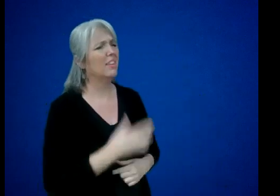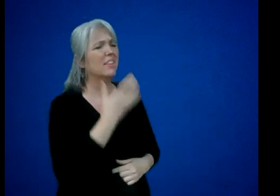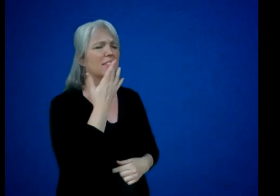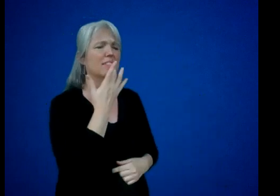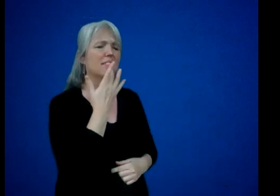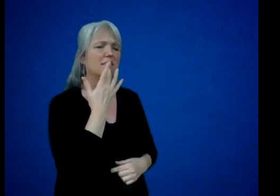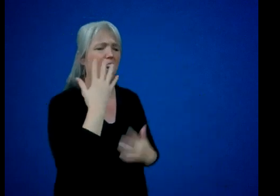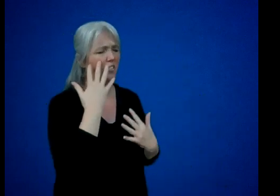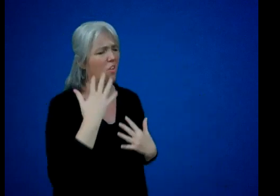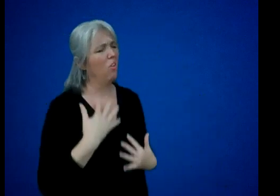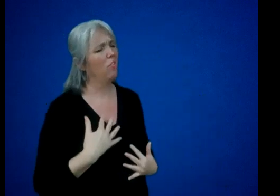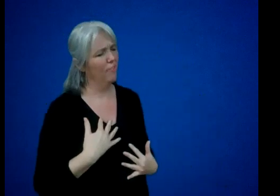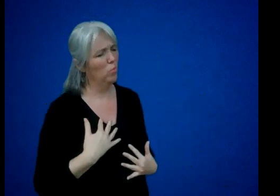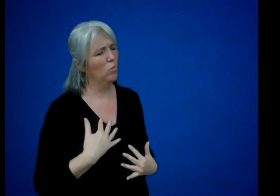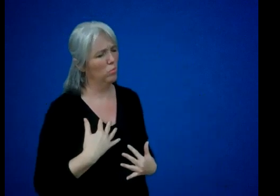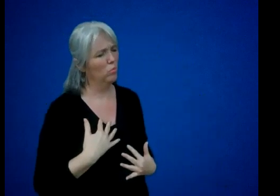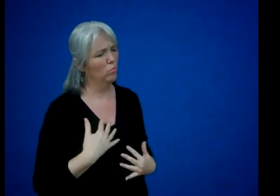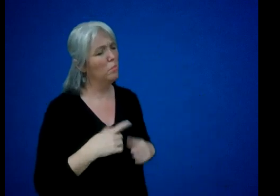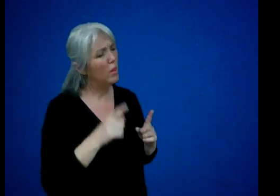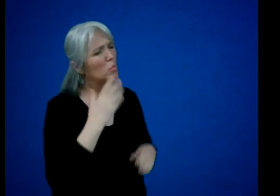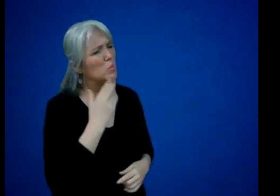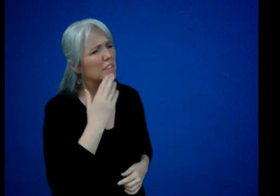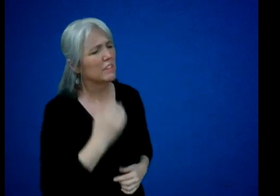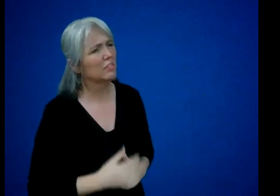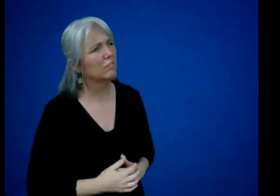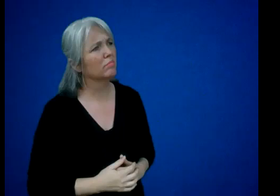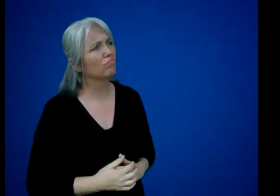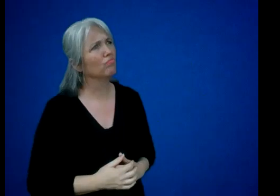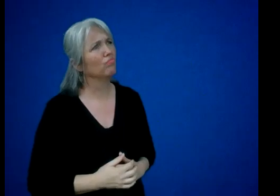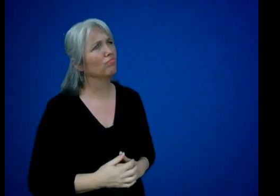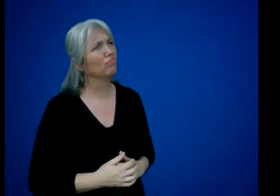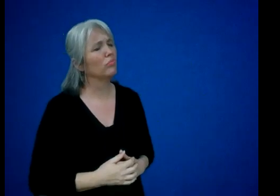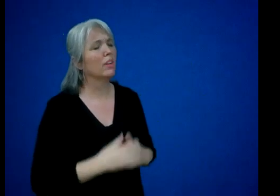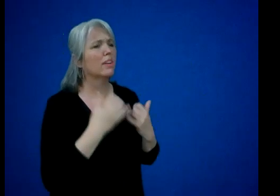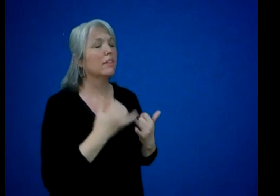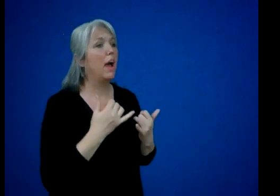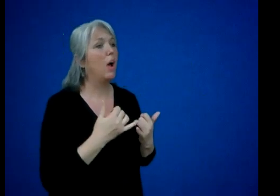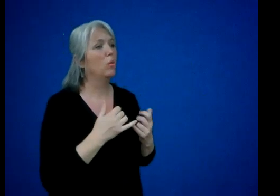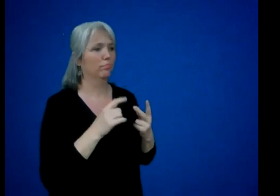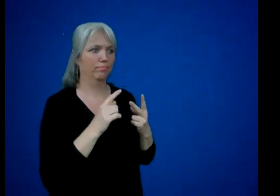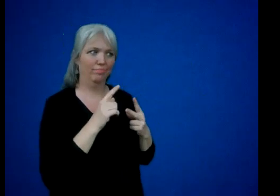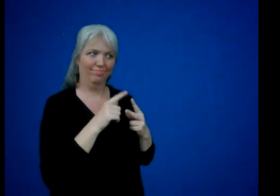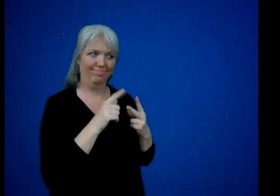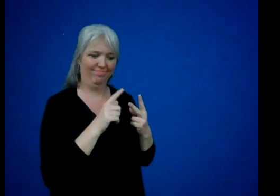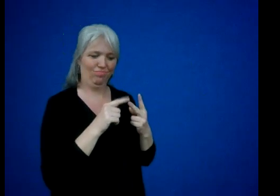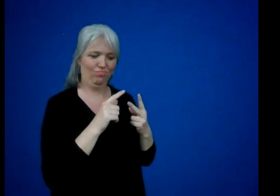tastes sorrowful, but sweet. Now, what's surprise number 2?